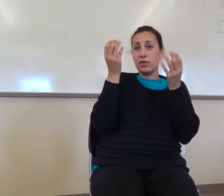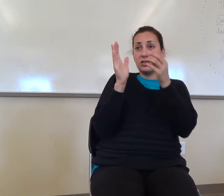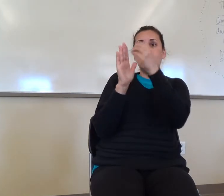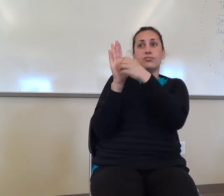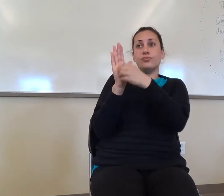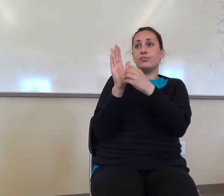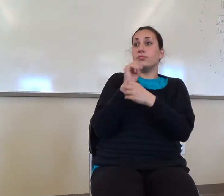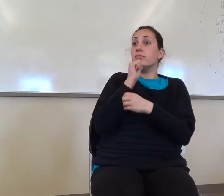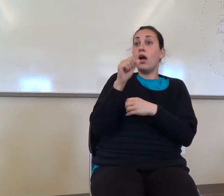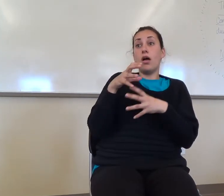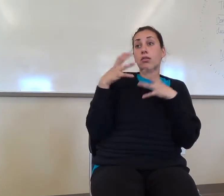but